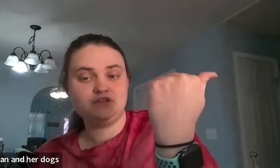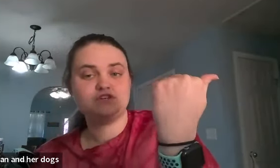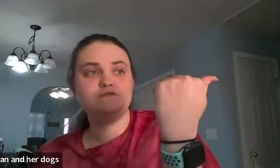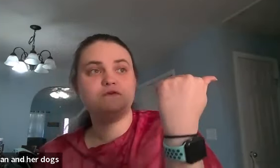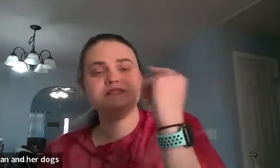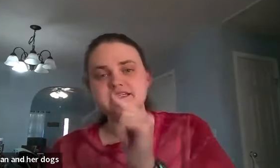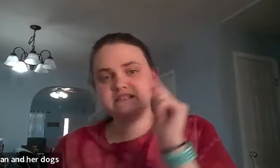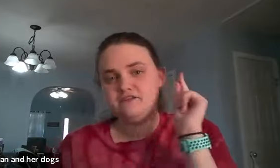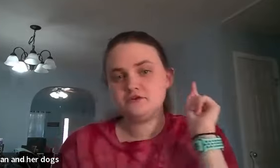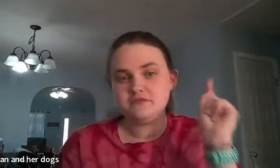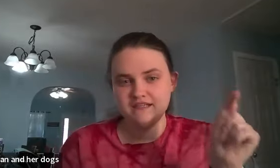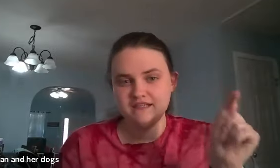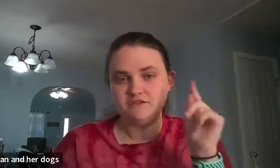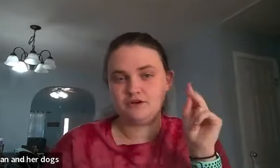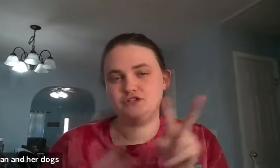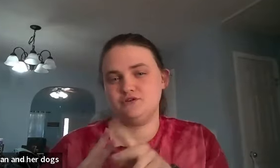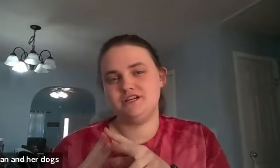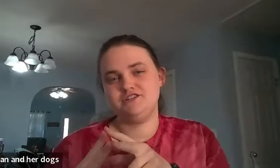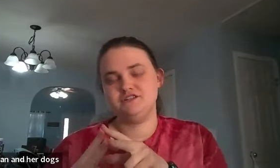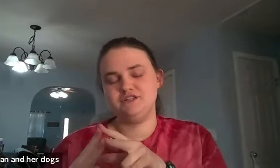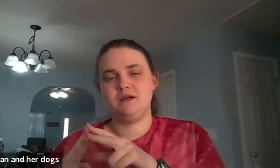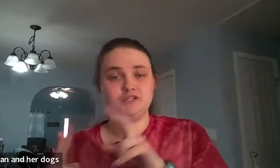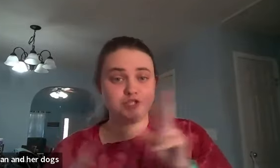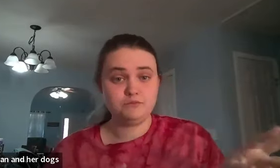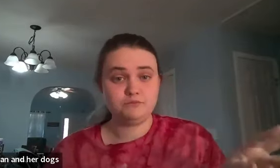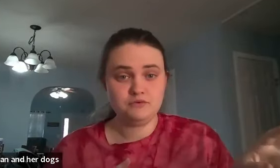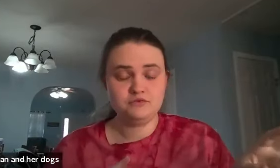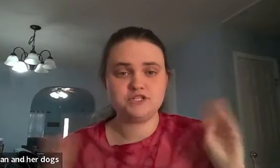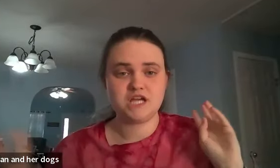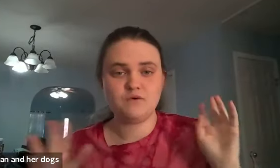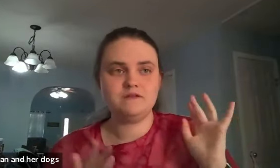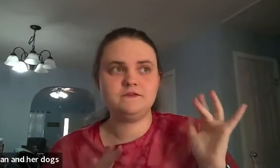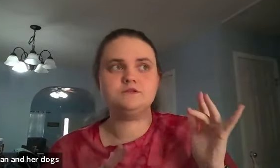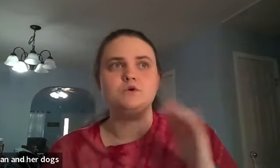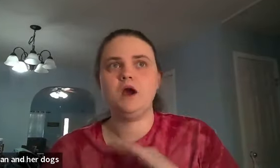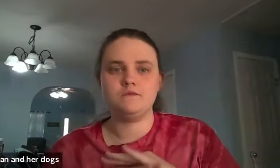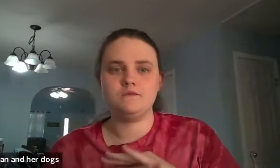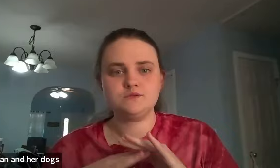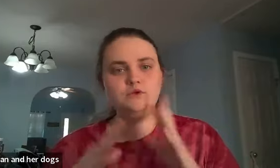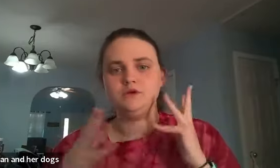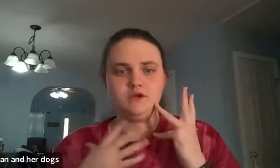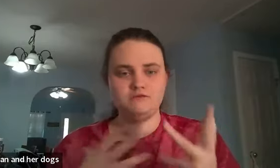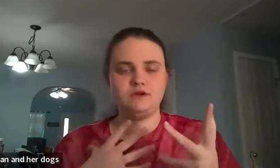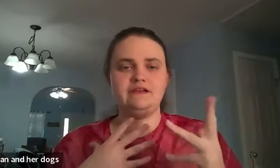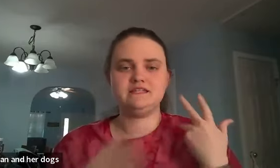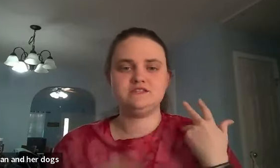So for 16 through 19, there are two ways you can do it. I'm going to show you both. Whichever one feels more comfortable, go for it. Like it's